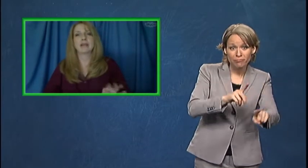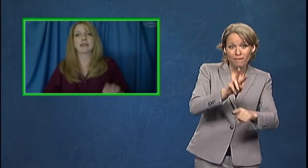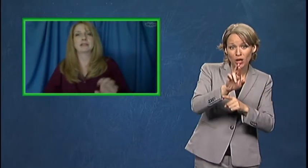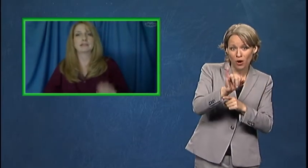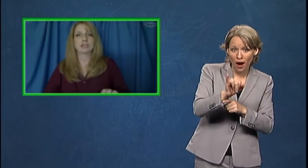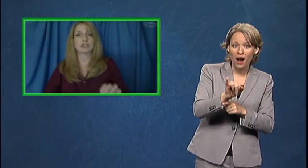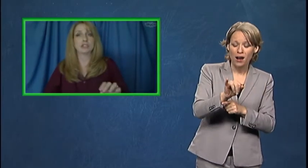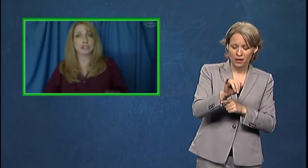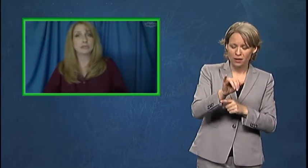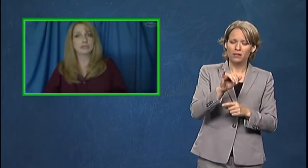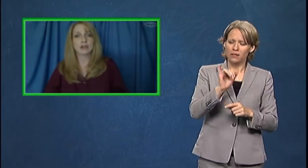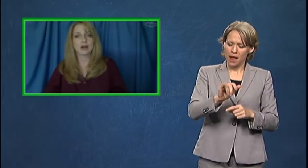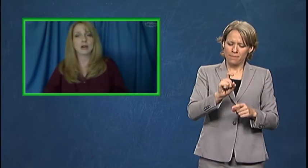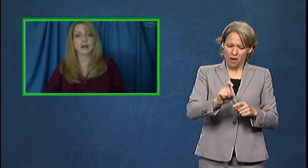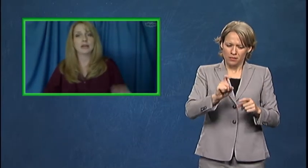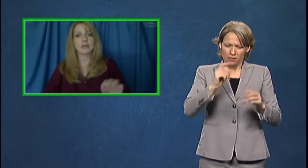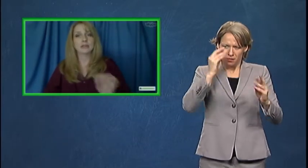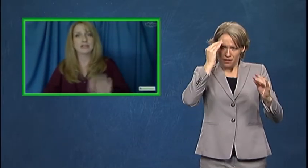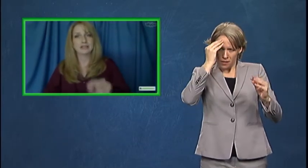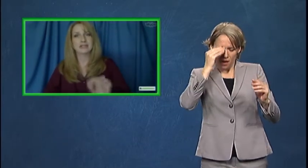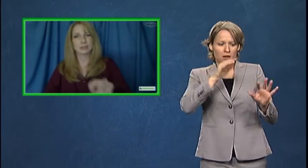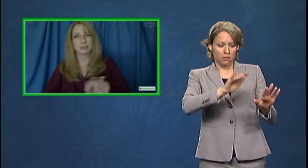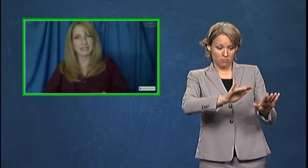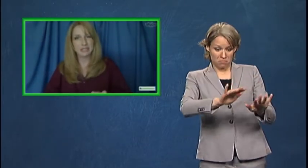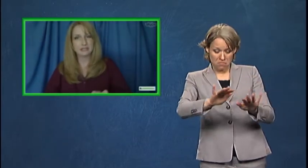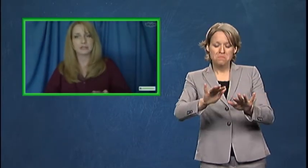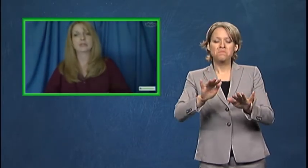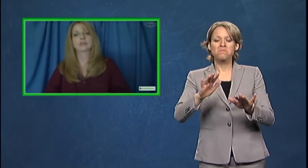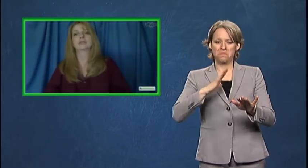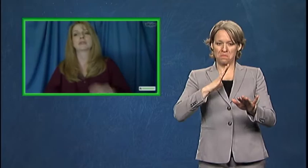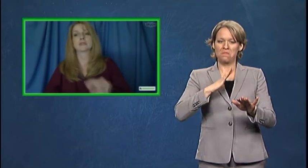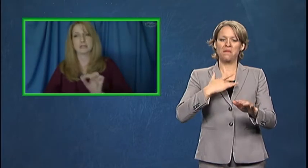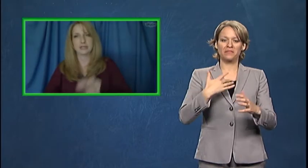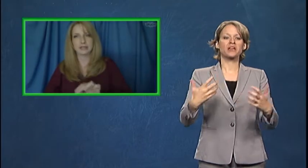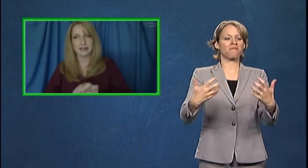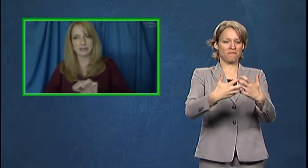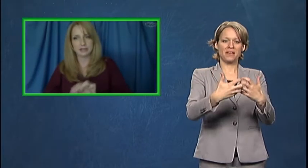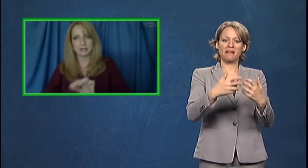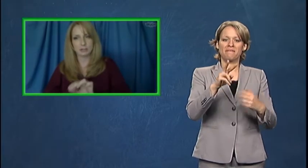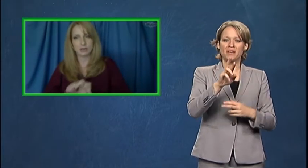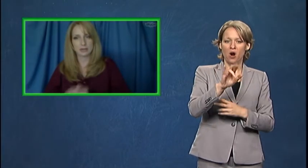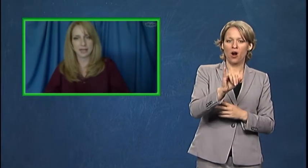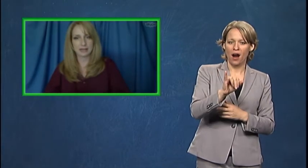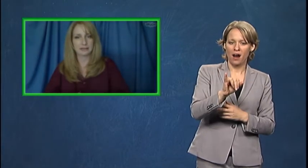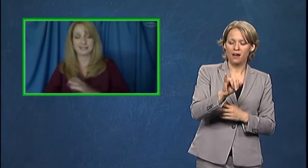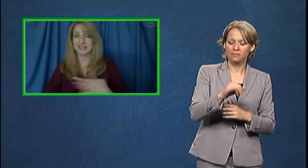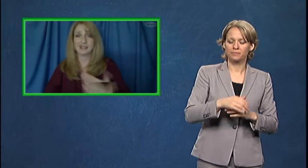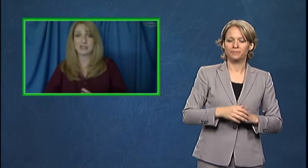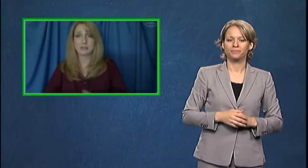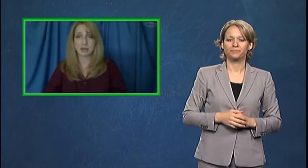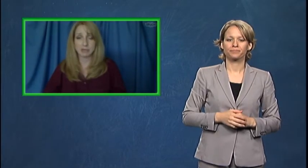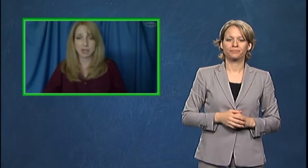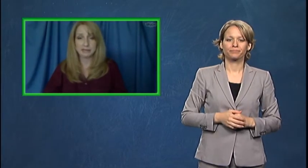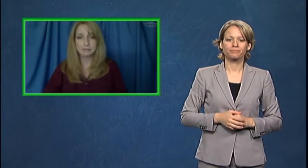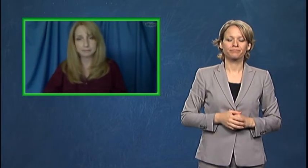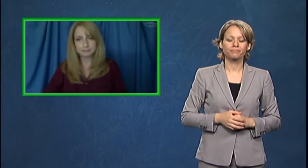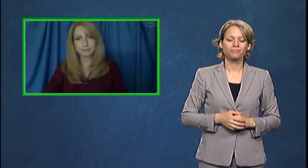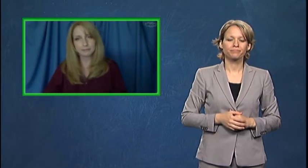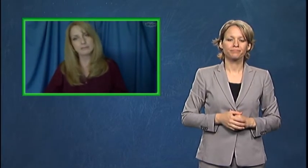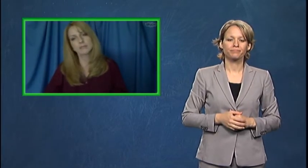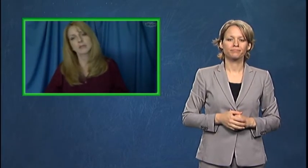to make that decision to use VRI on those individual needs of the student in that individual class, not the bottom